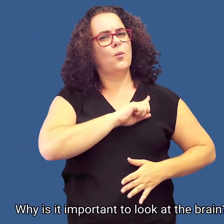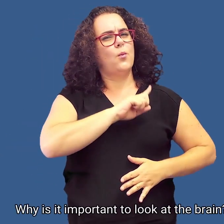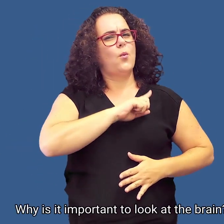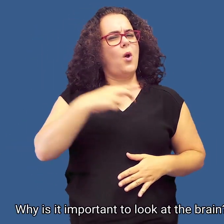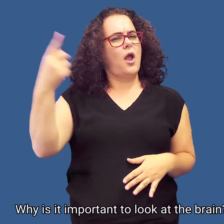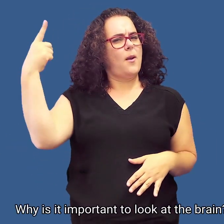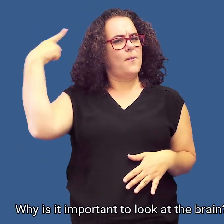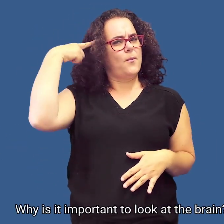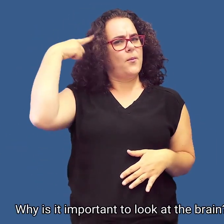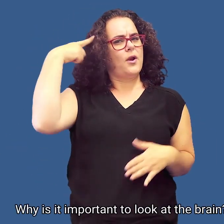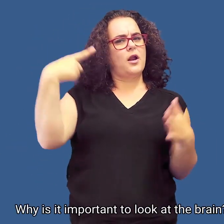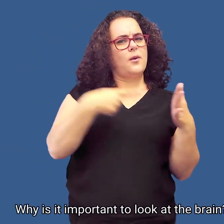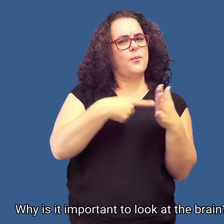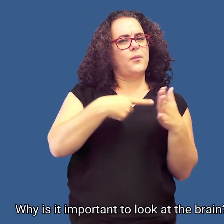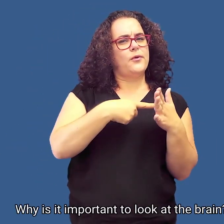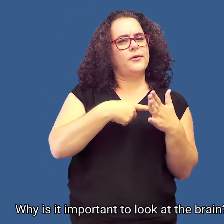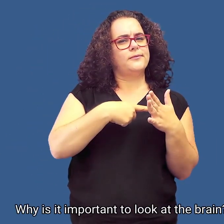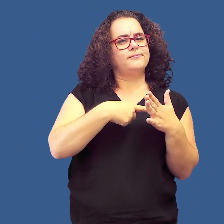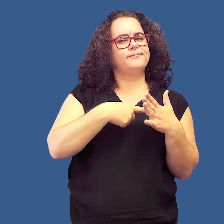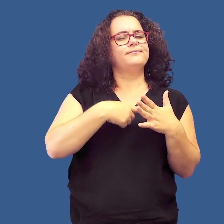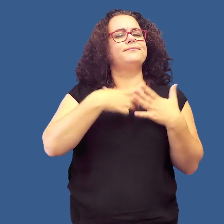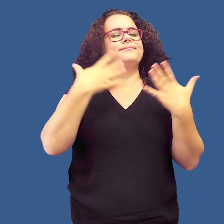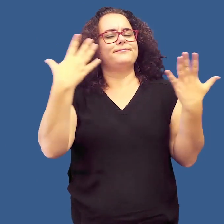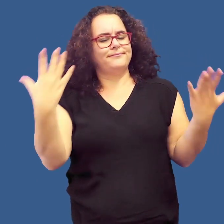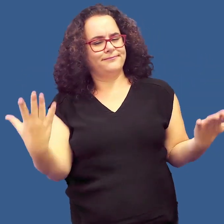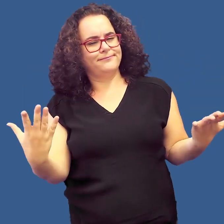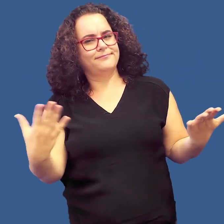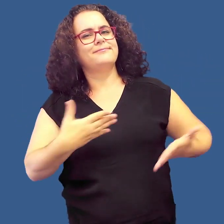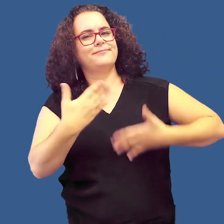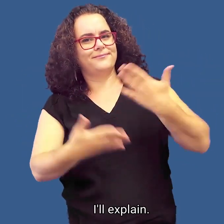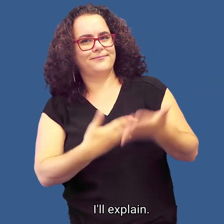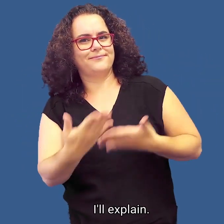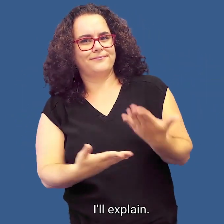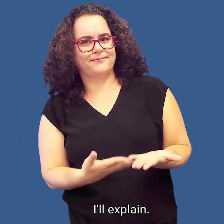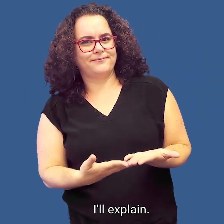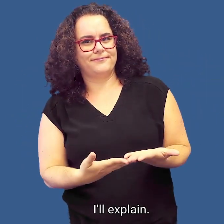Why is it important to look at the brain? I'll explain.